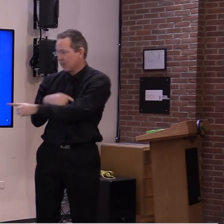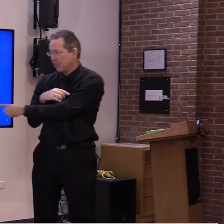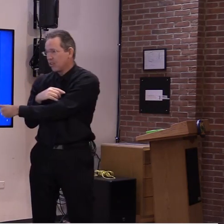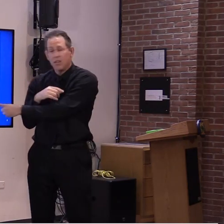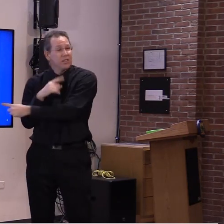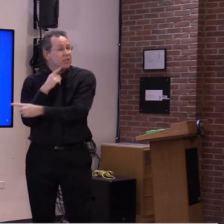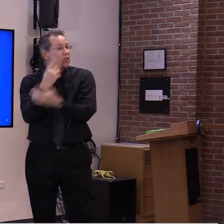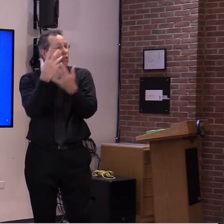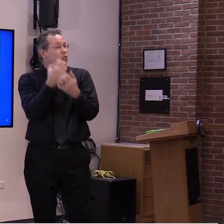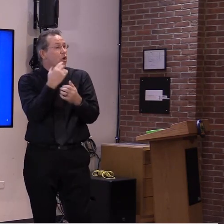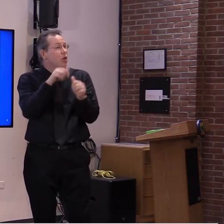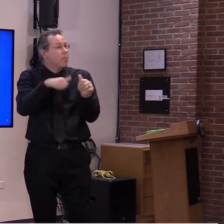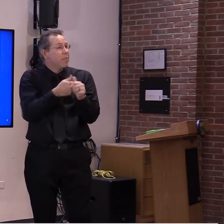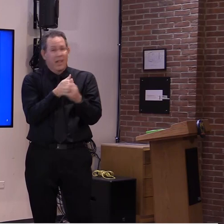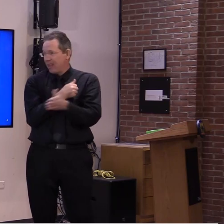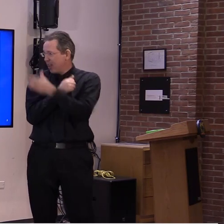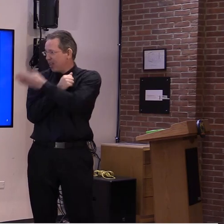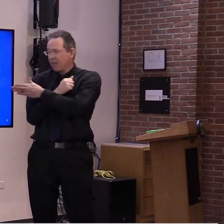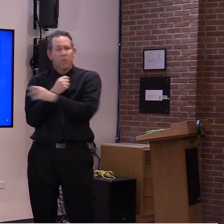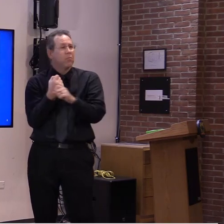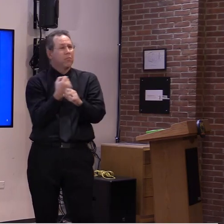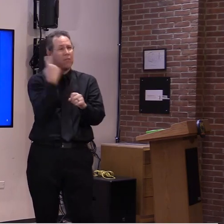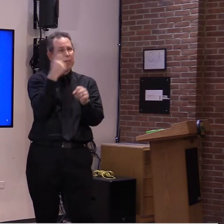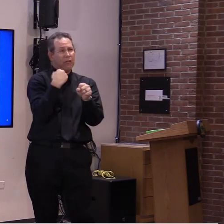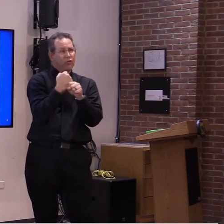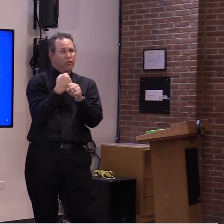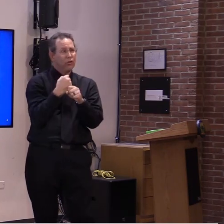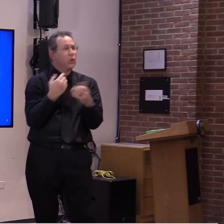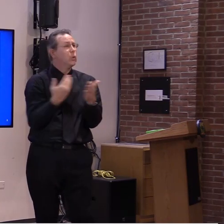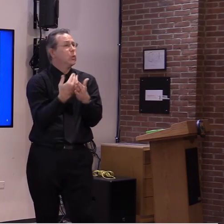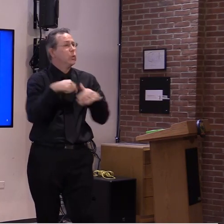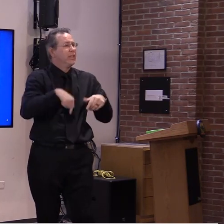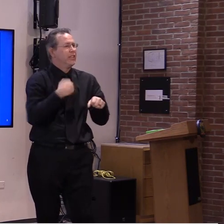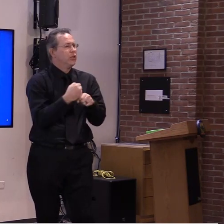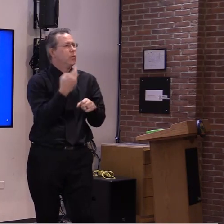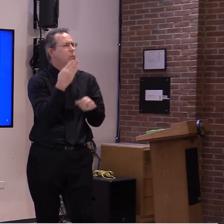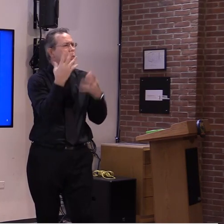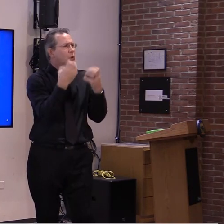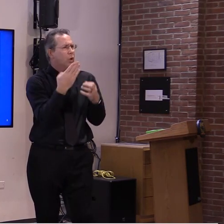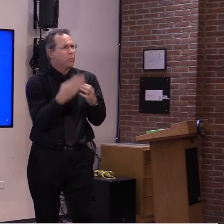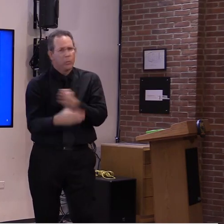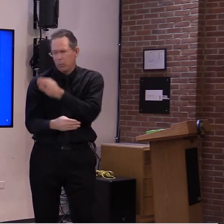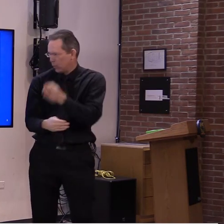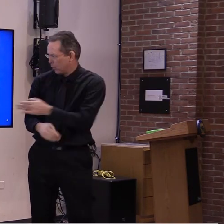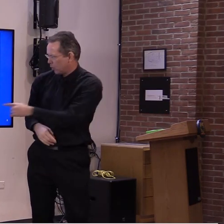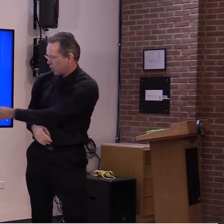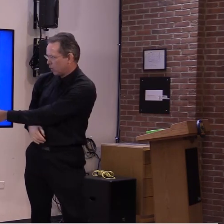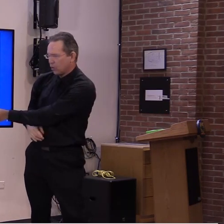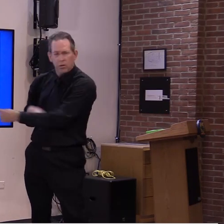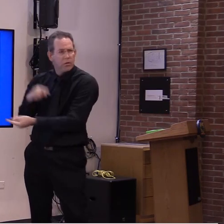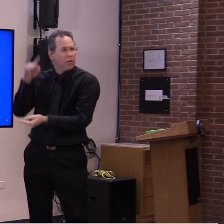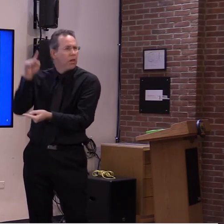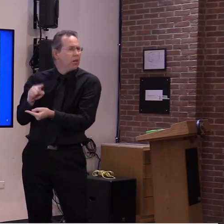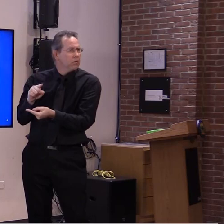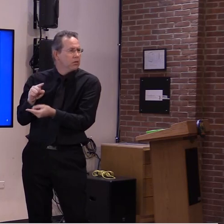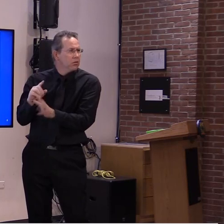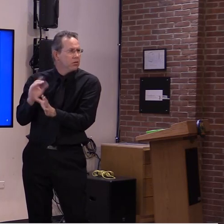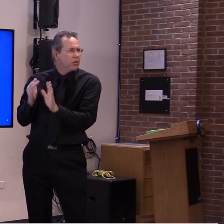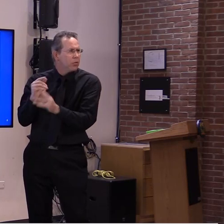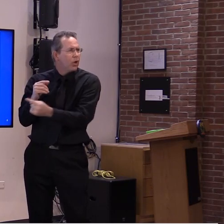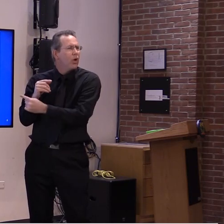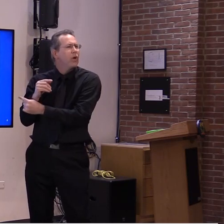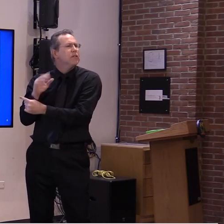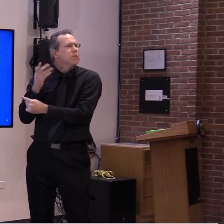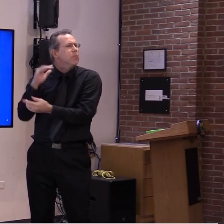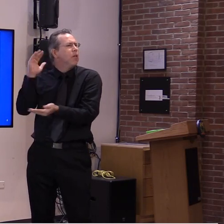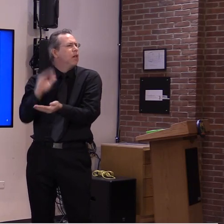approximately 50% compared to last year's holiday period. However, it also shows that this is the highest volume of